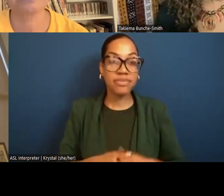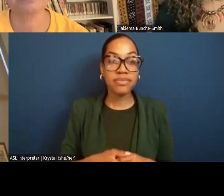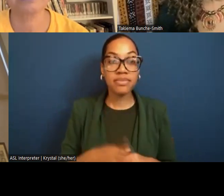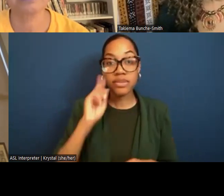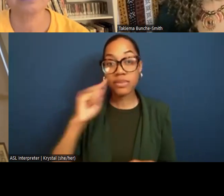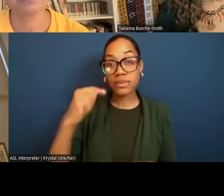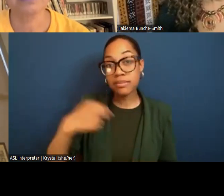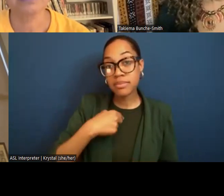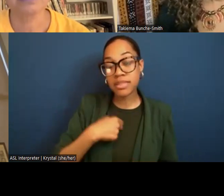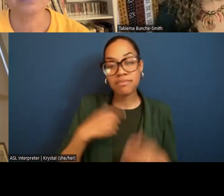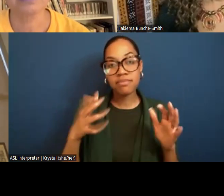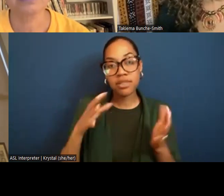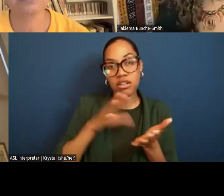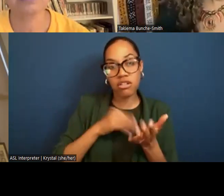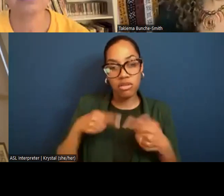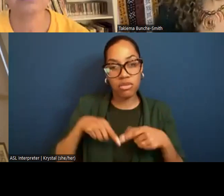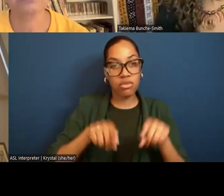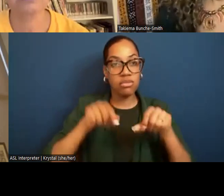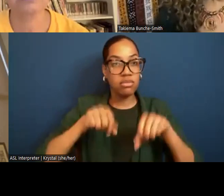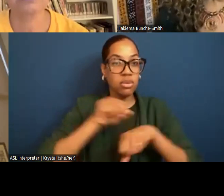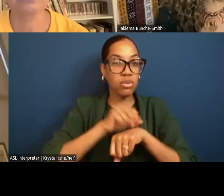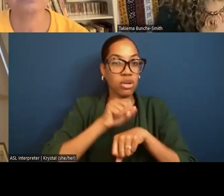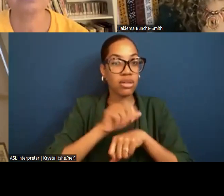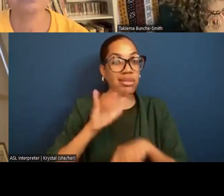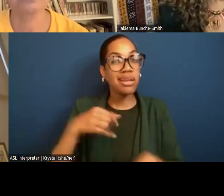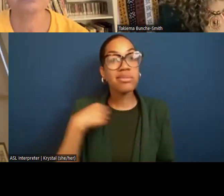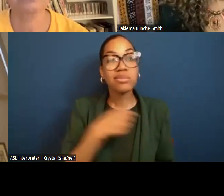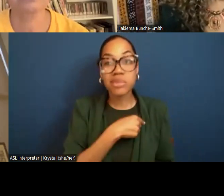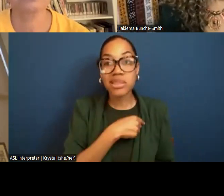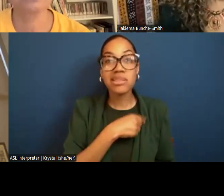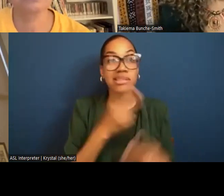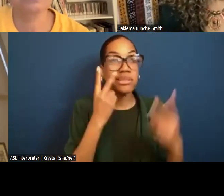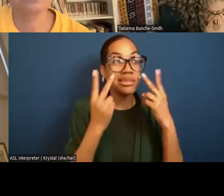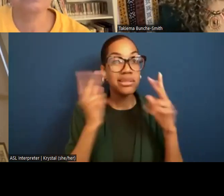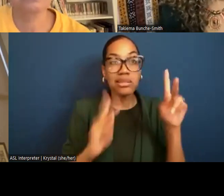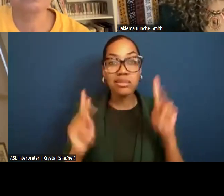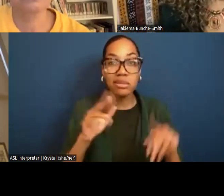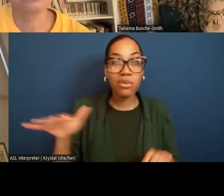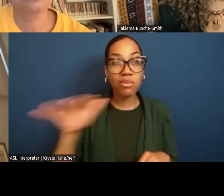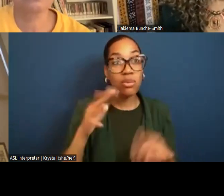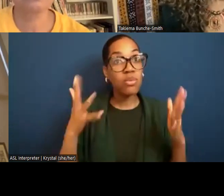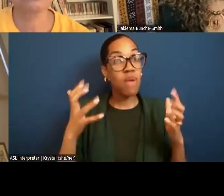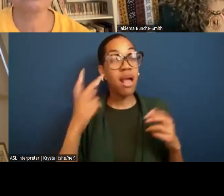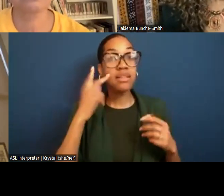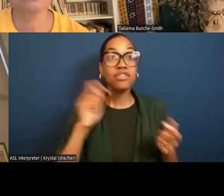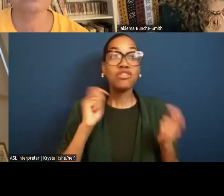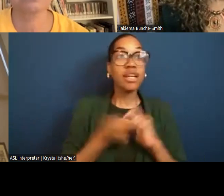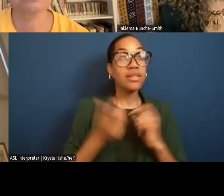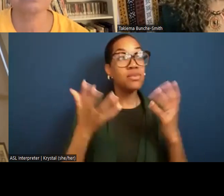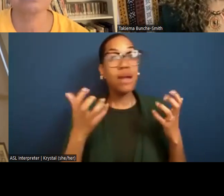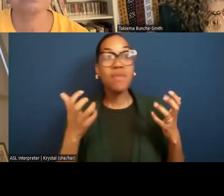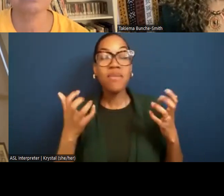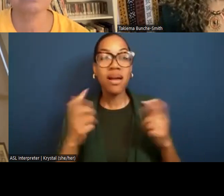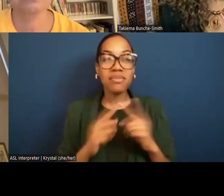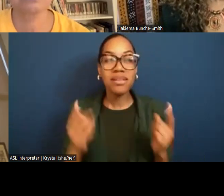work through the Racial Equity Consciousness Institute is that most folks, they truly want things to change, but often lack a pathway, often are challenged to